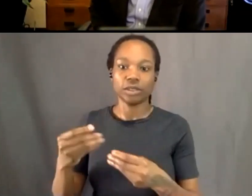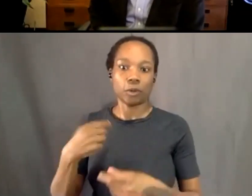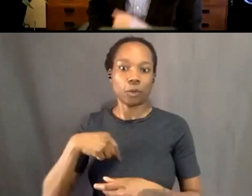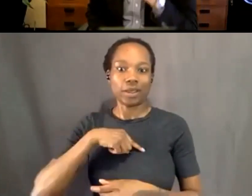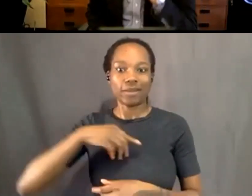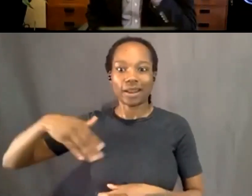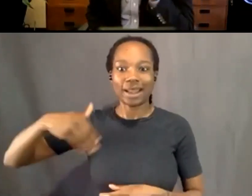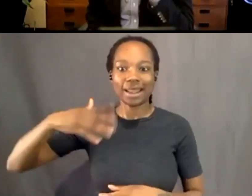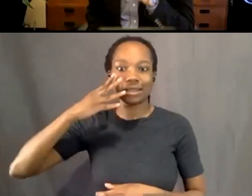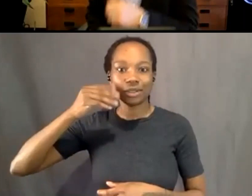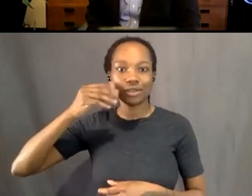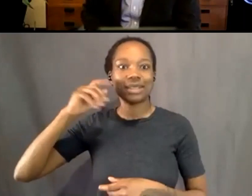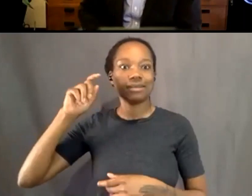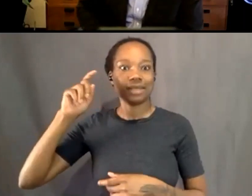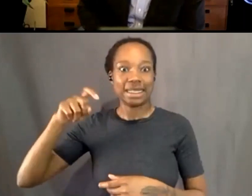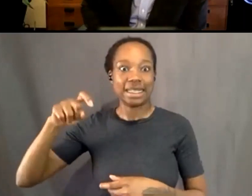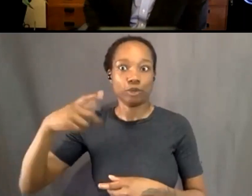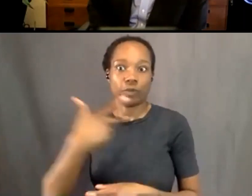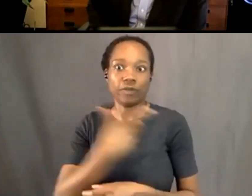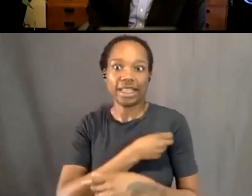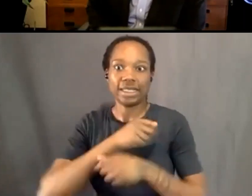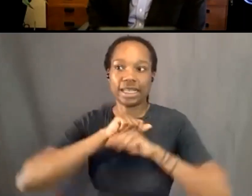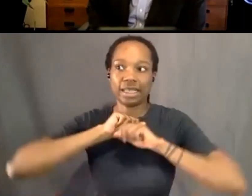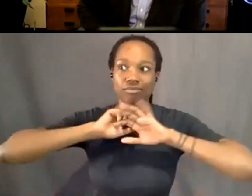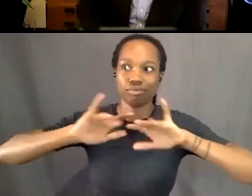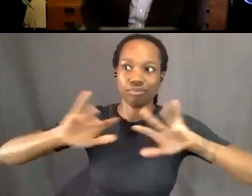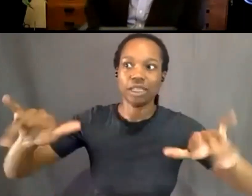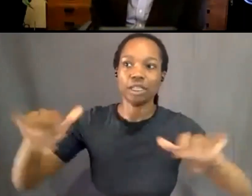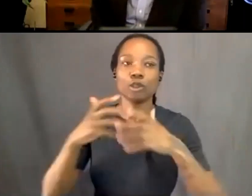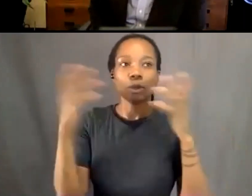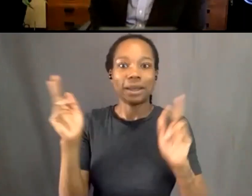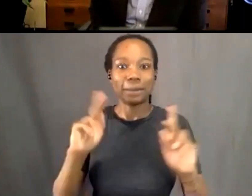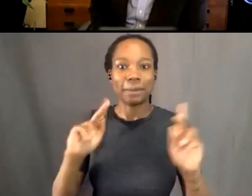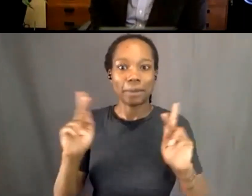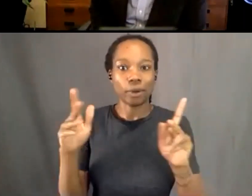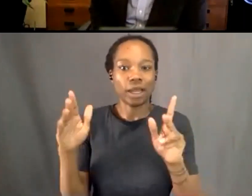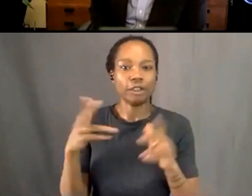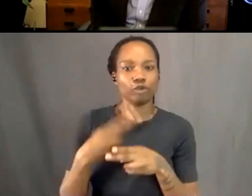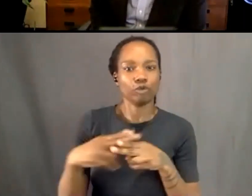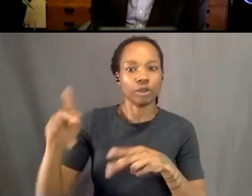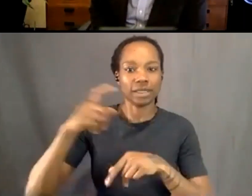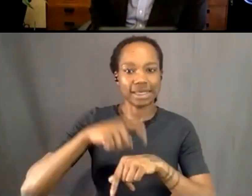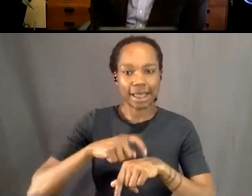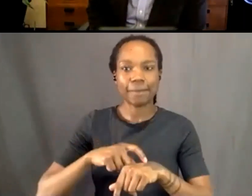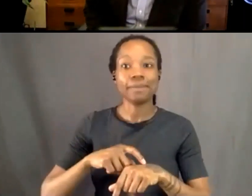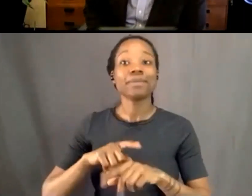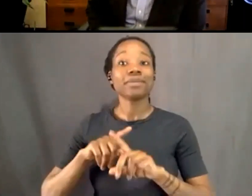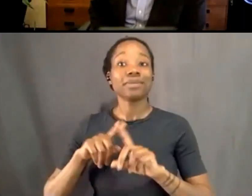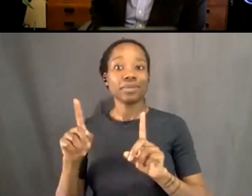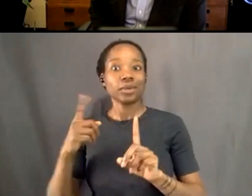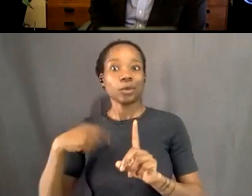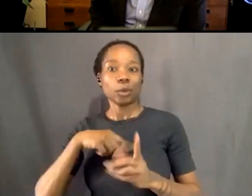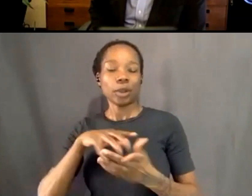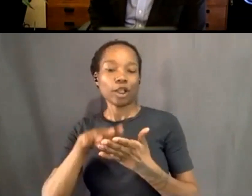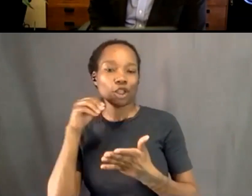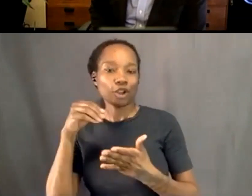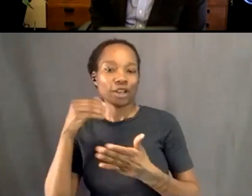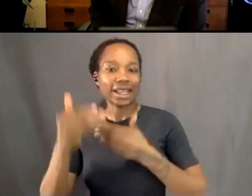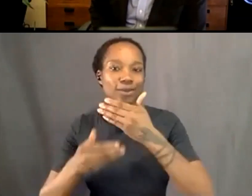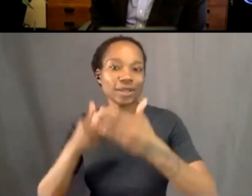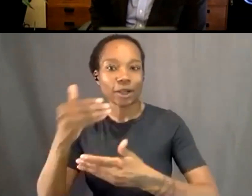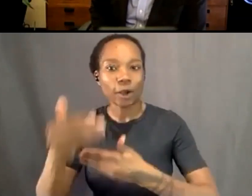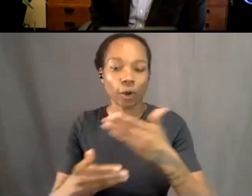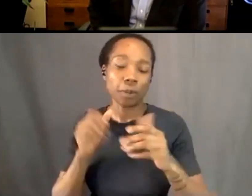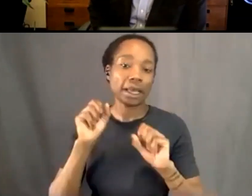respects, we are learning as we go. But we can borrow a lot from other experiences, whether it's regarding other